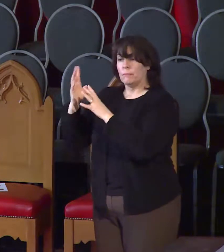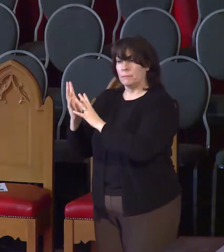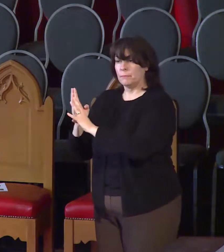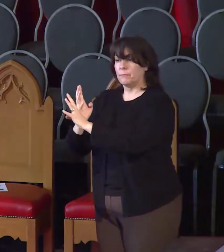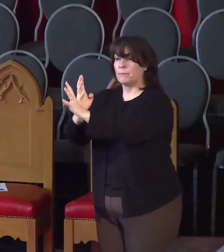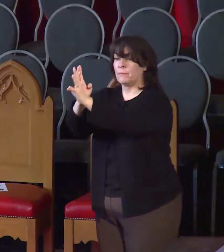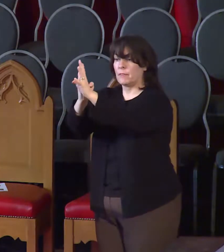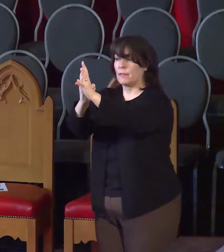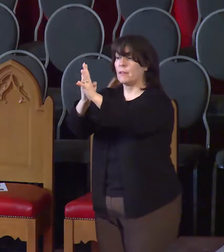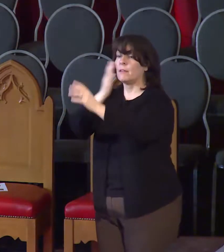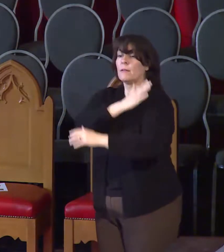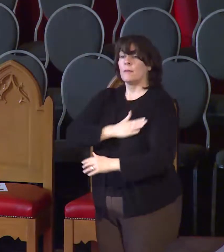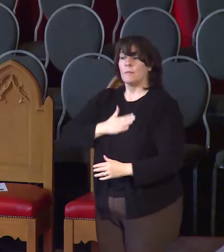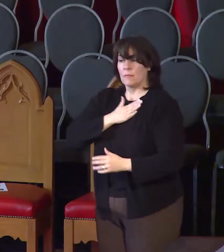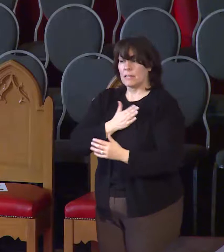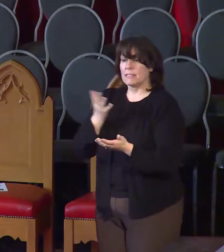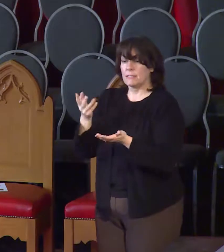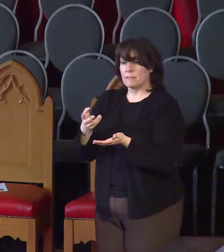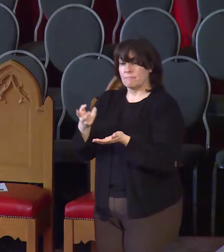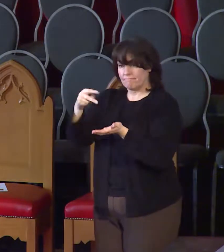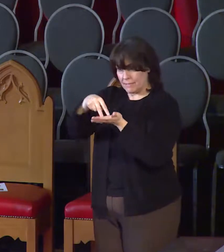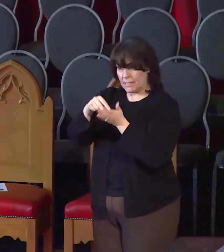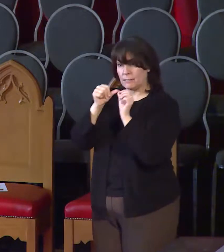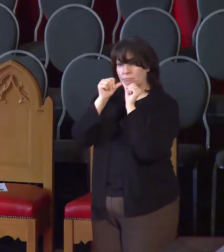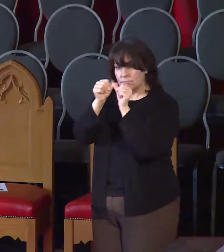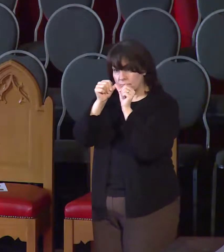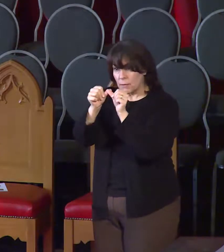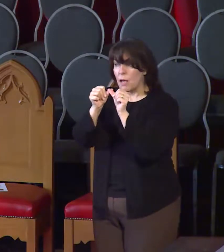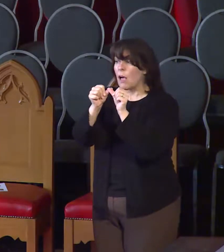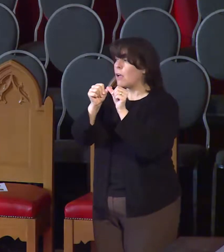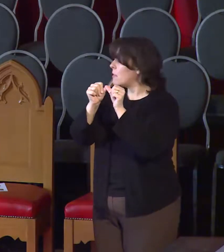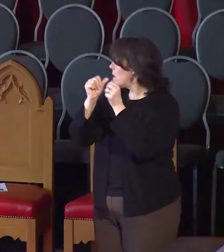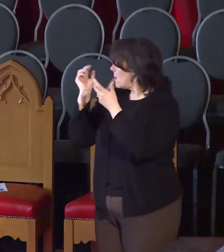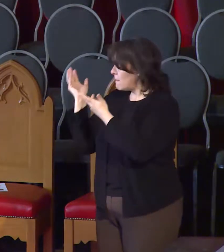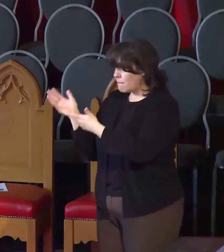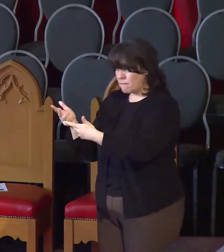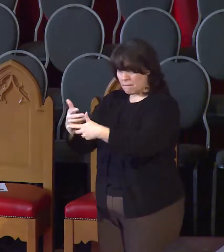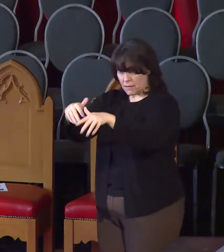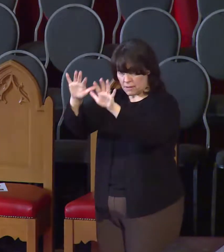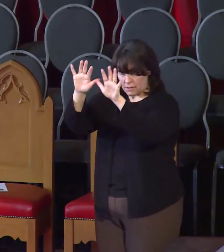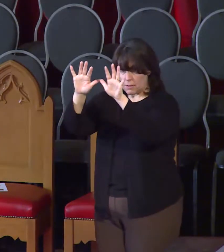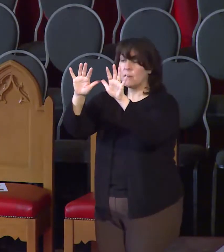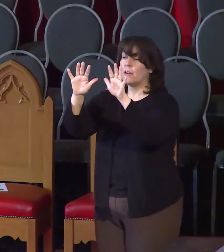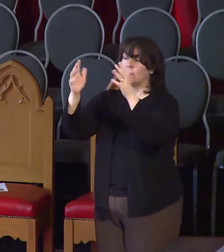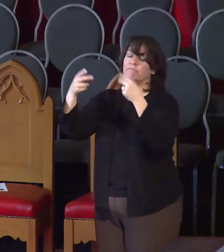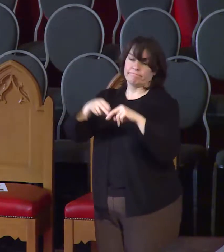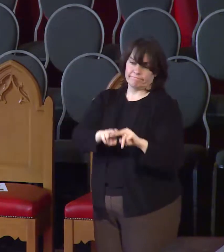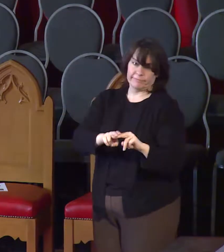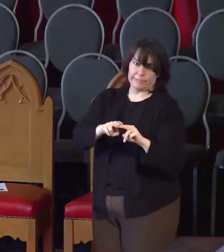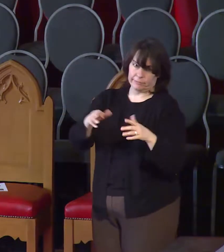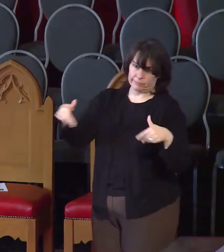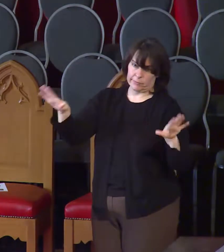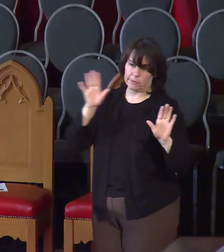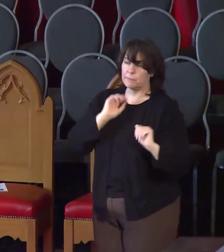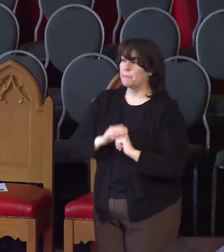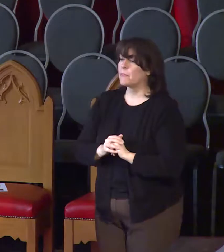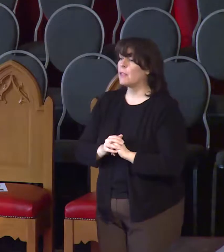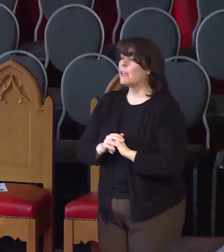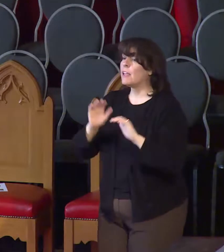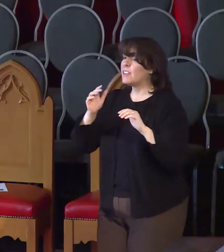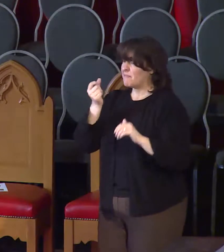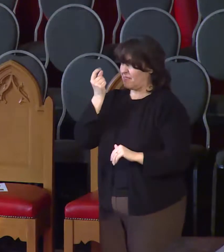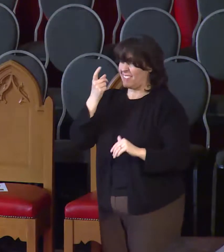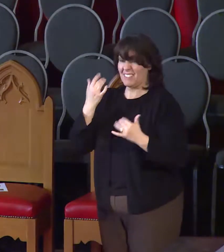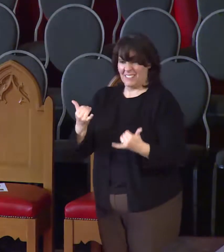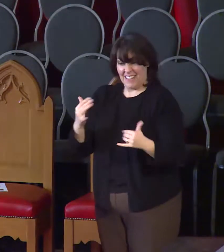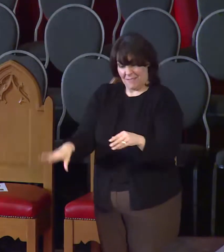remain standing during the recessional until all the platform party has processed into the hall. I would also like to mention that today we are introducing a new